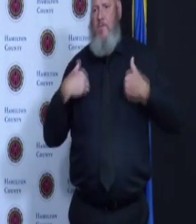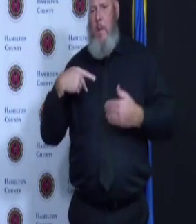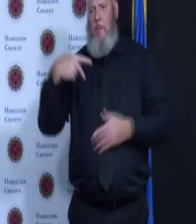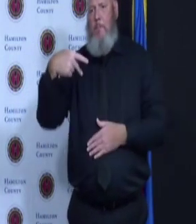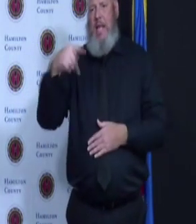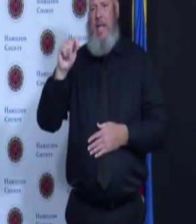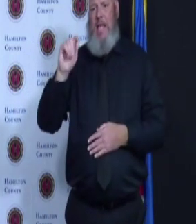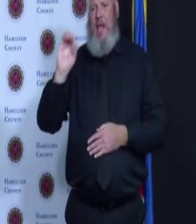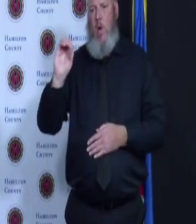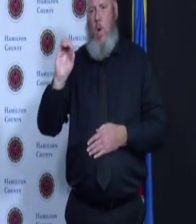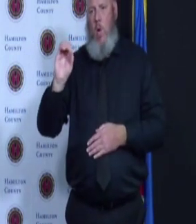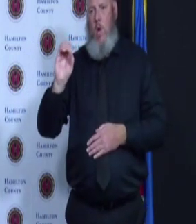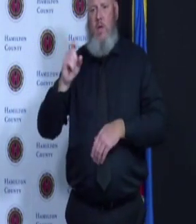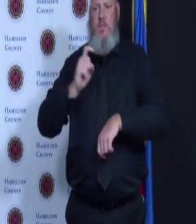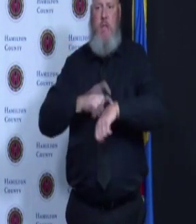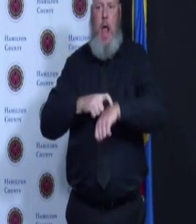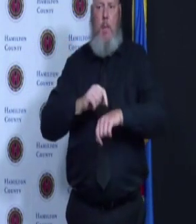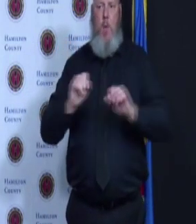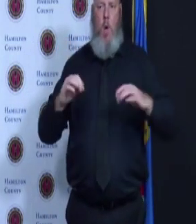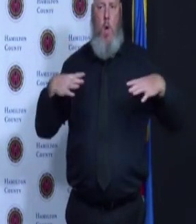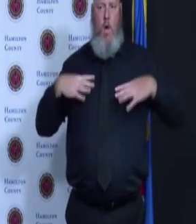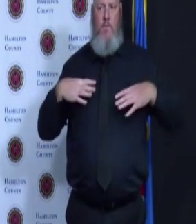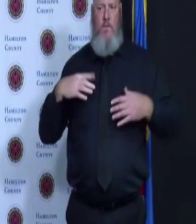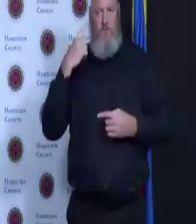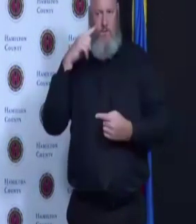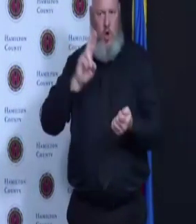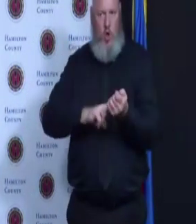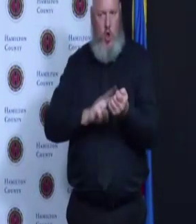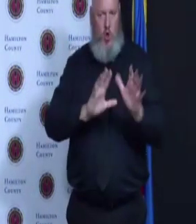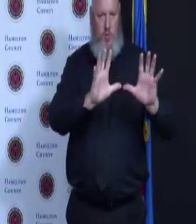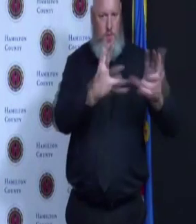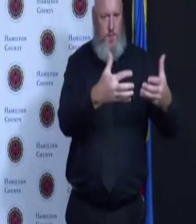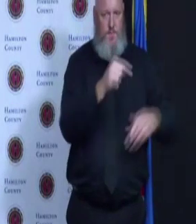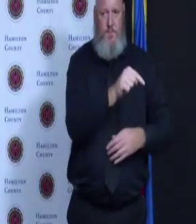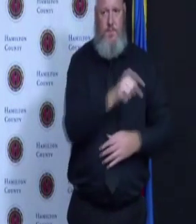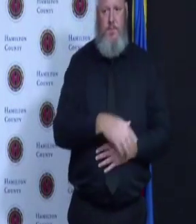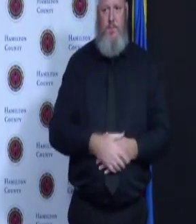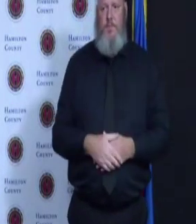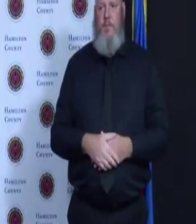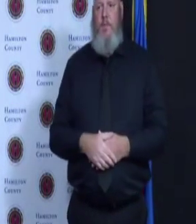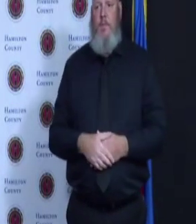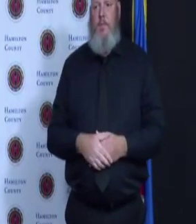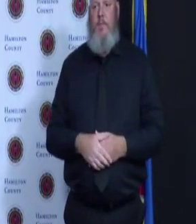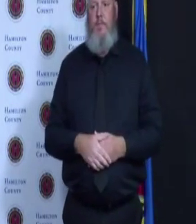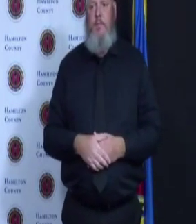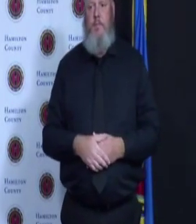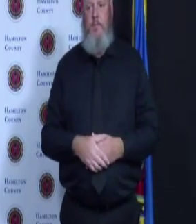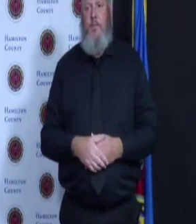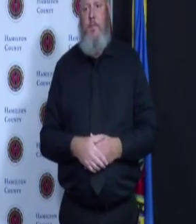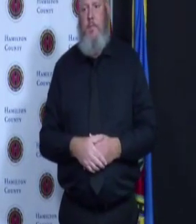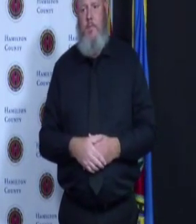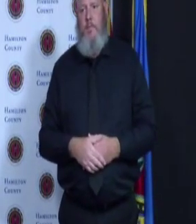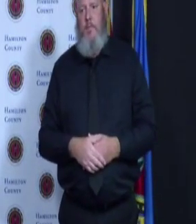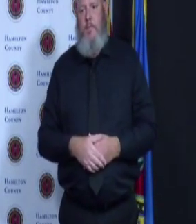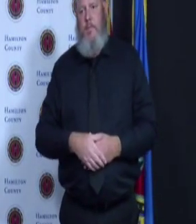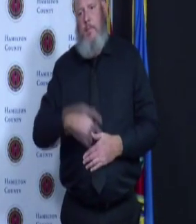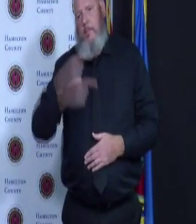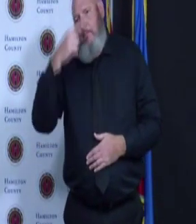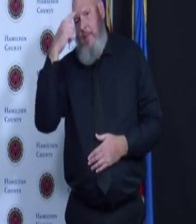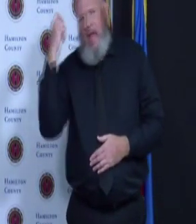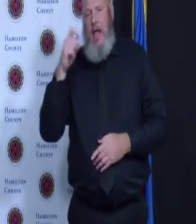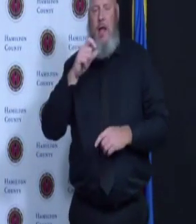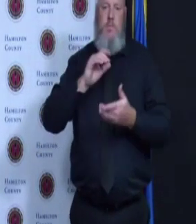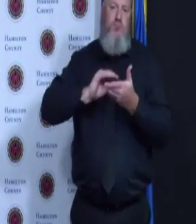the ER and hospital at this time. What is the hospital capacity? We believe, and perhaps wrongly, that our hospitals are nearing